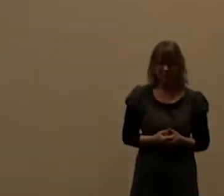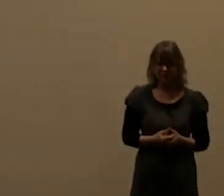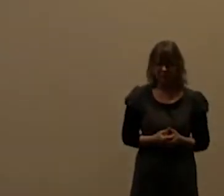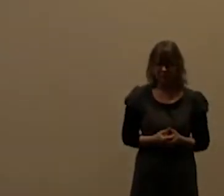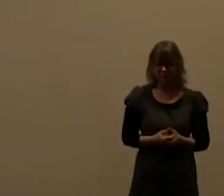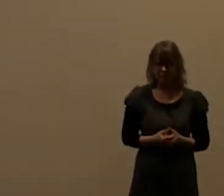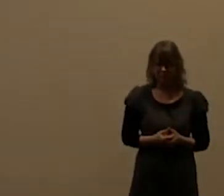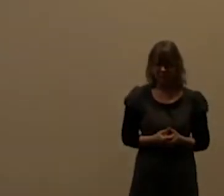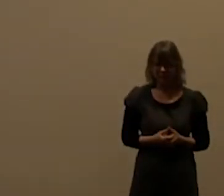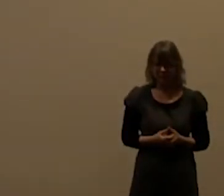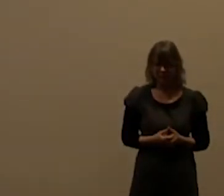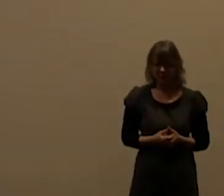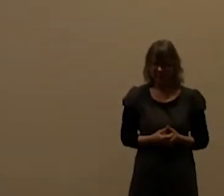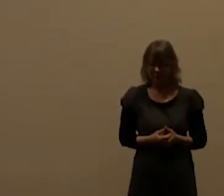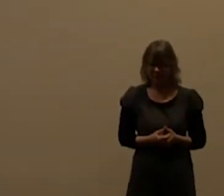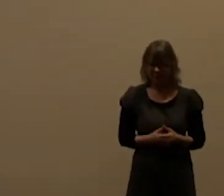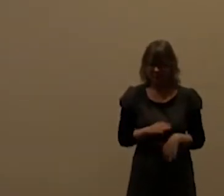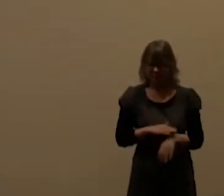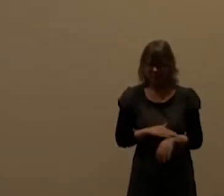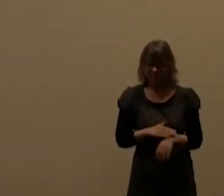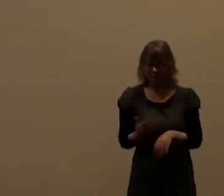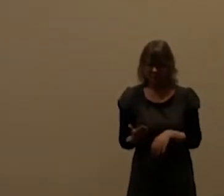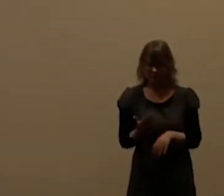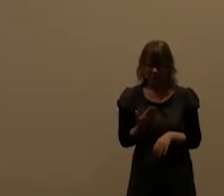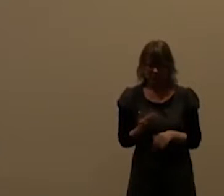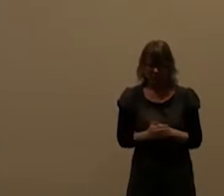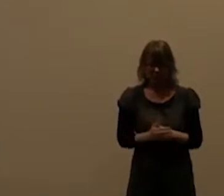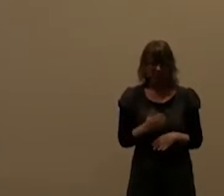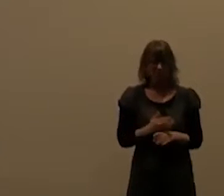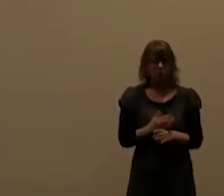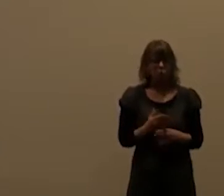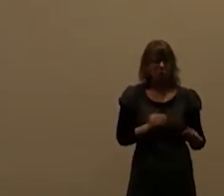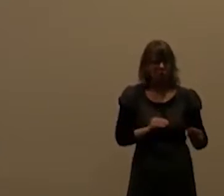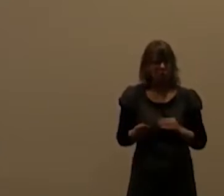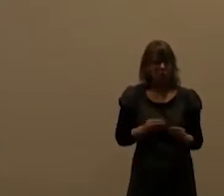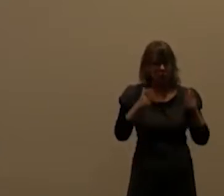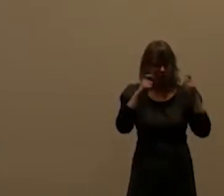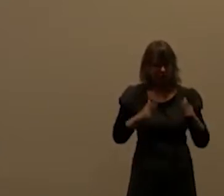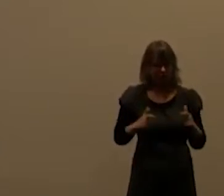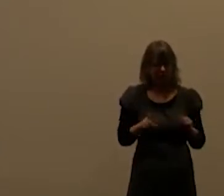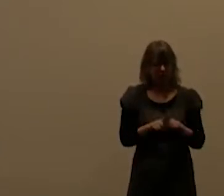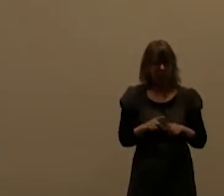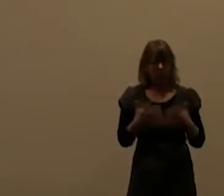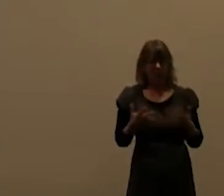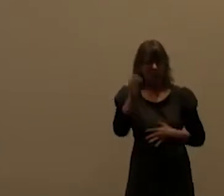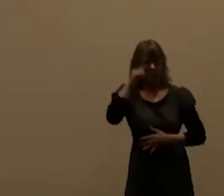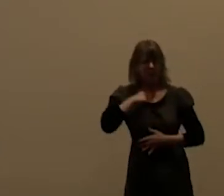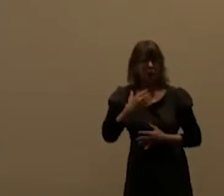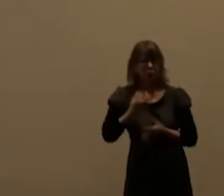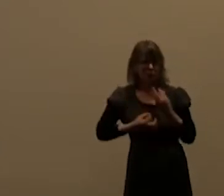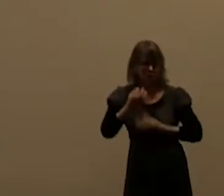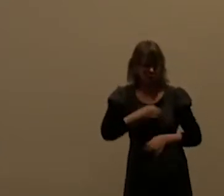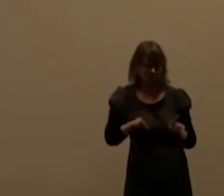cool. So getting close to the end here, wanted to leave with resources and leave at least 10 minutes for some questions.